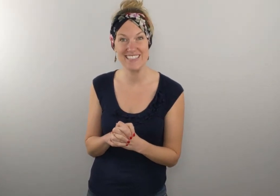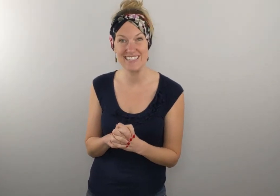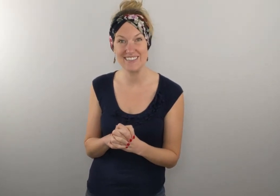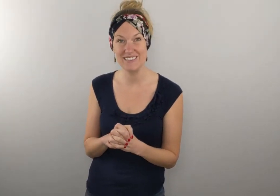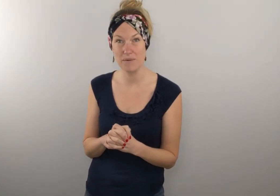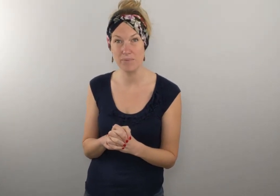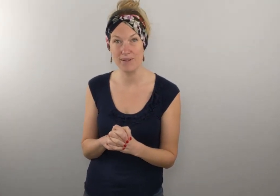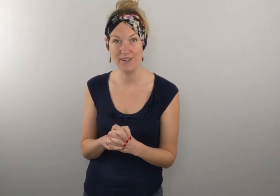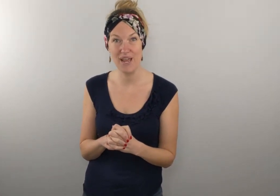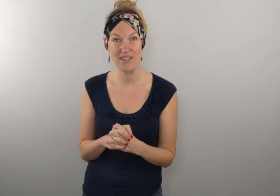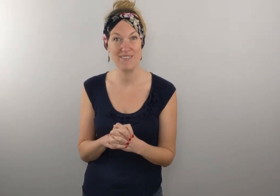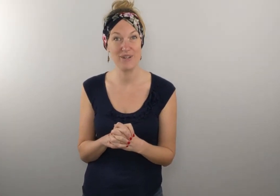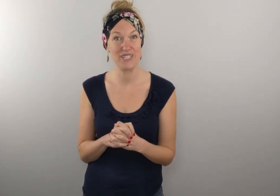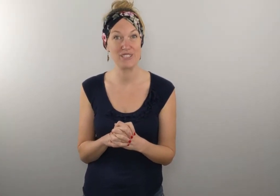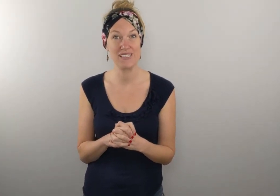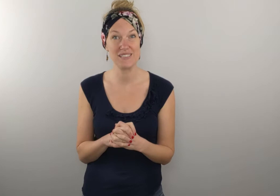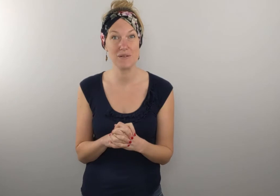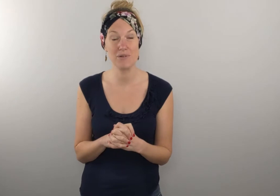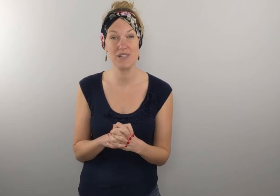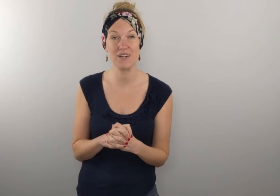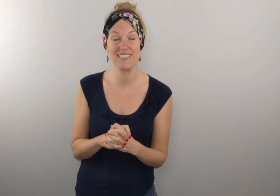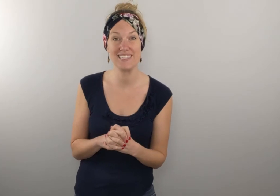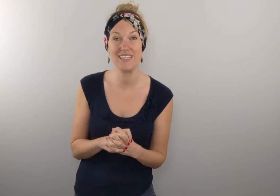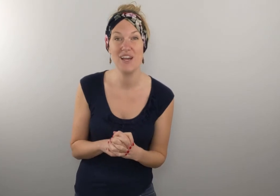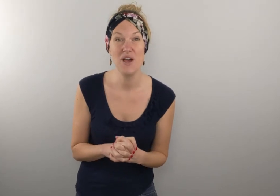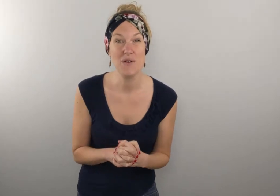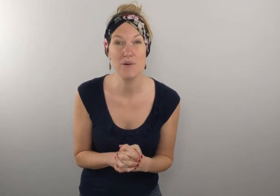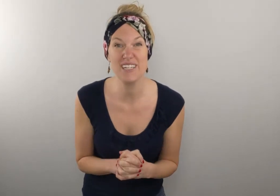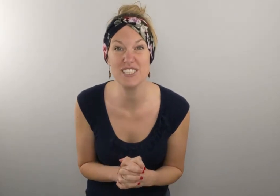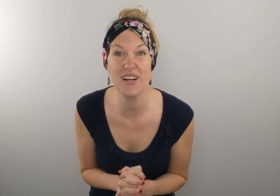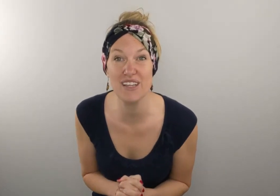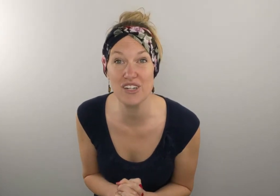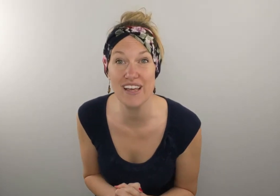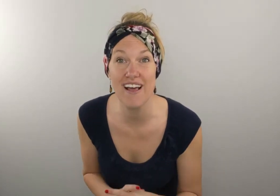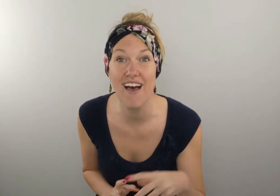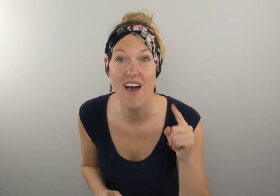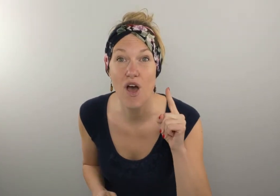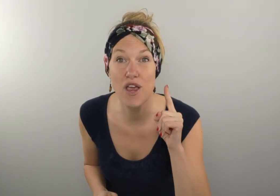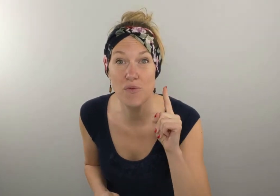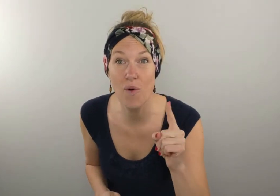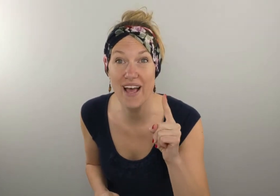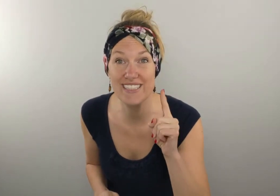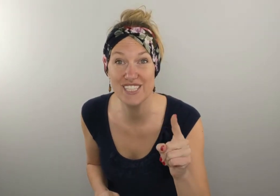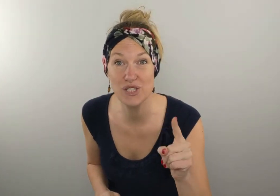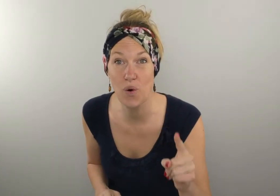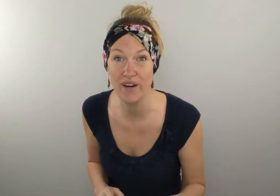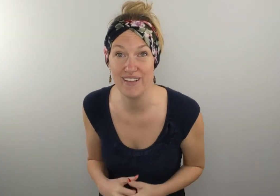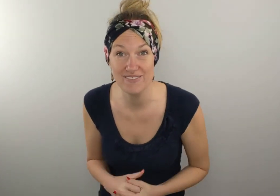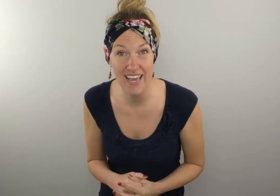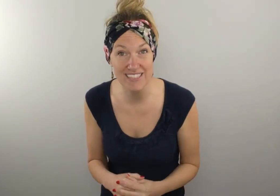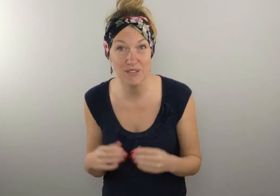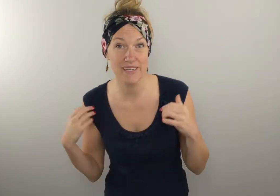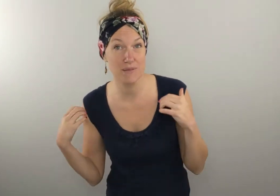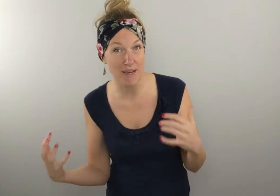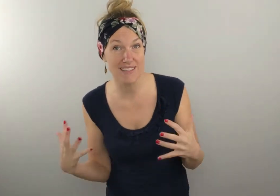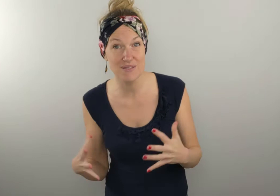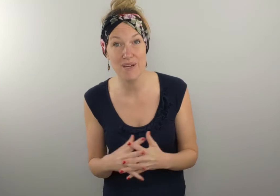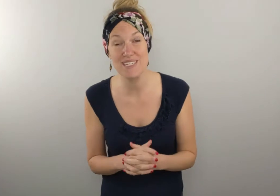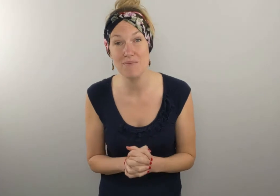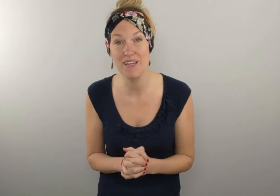little simpler, and we're going to try something pretty crazy. We're going to try to learn it in one tutorial. Okay, so I expect this one to be a